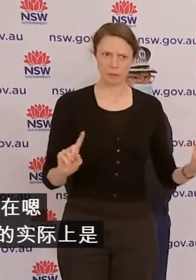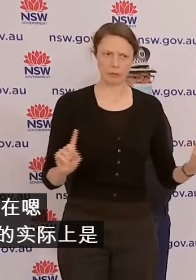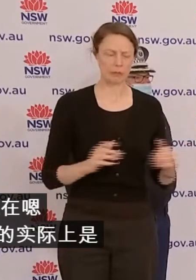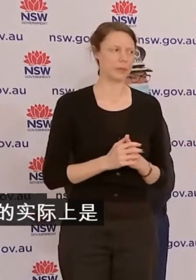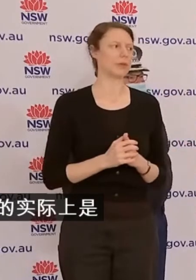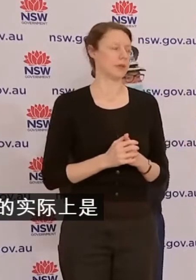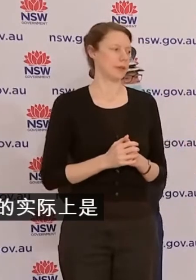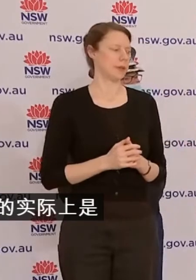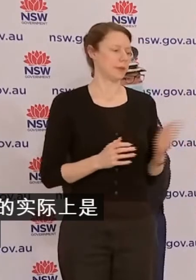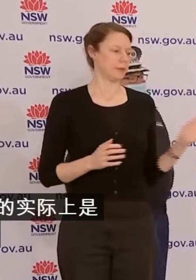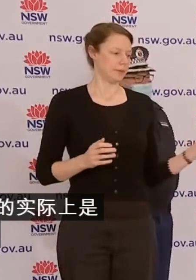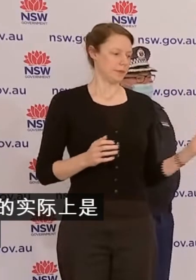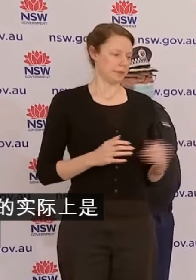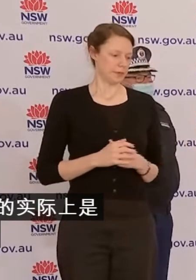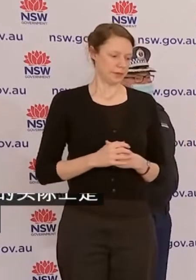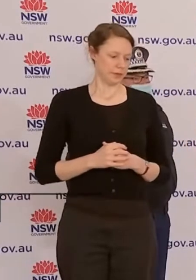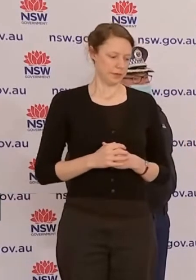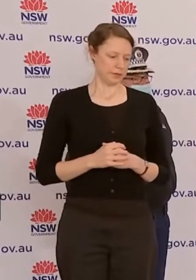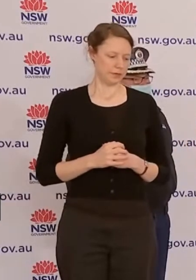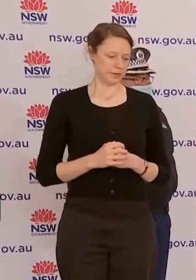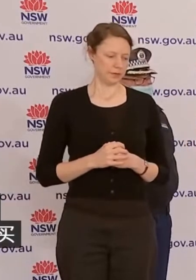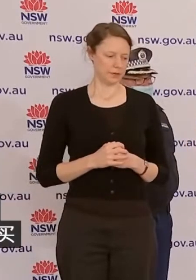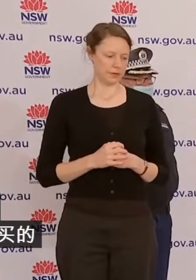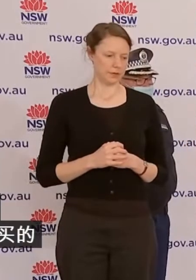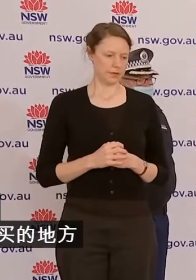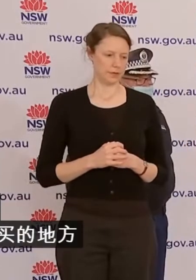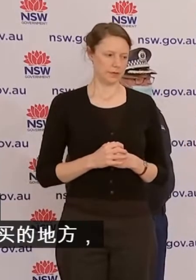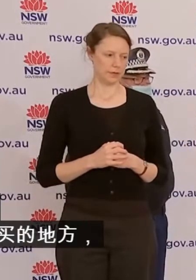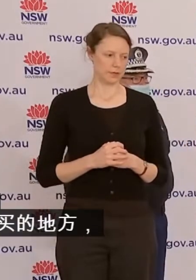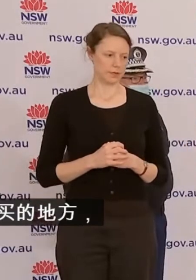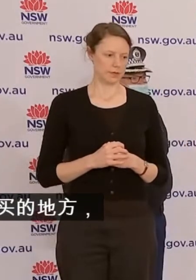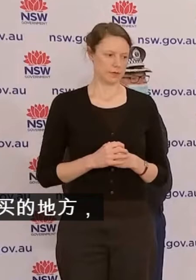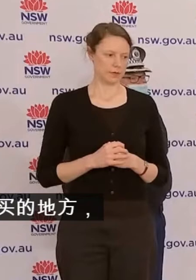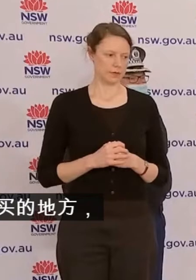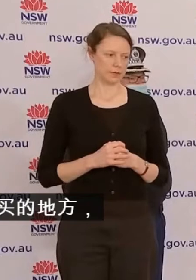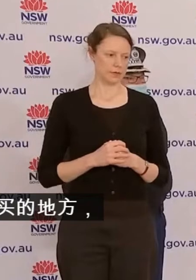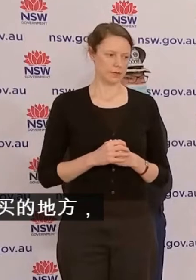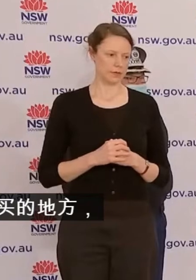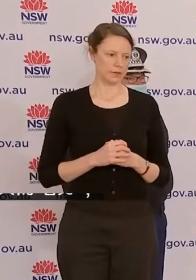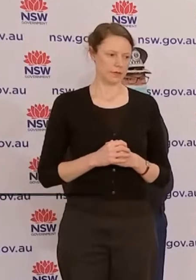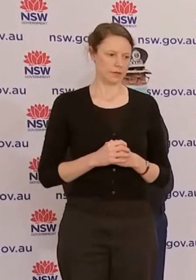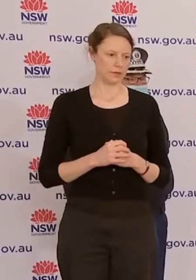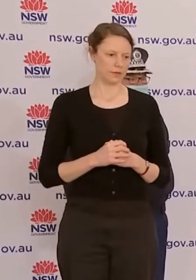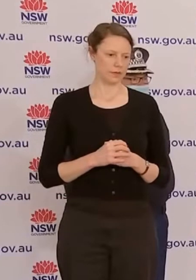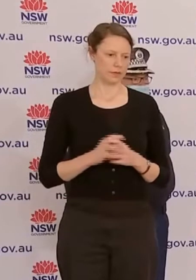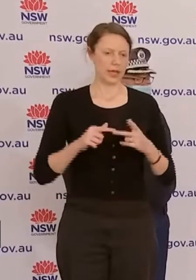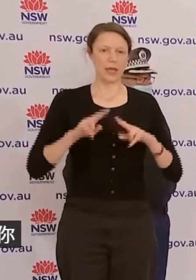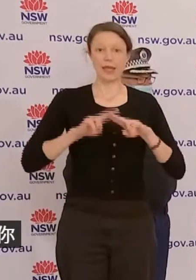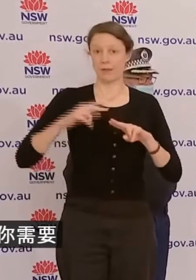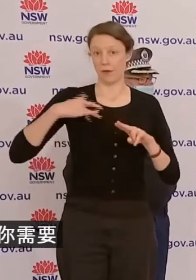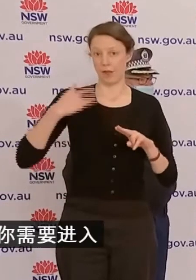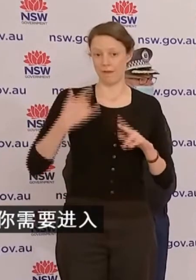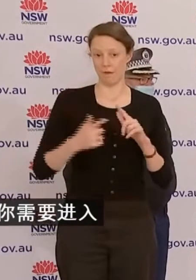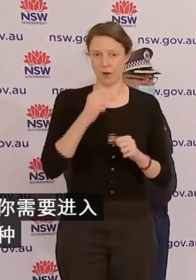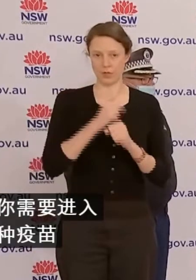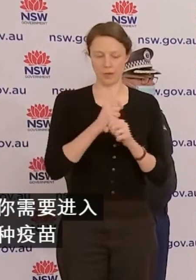is really around people coming in where you're border. Like if you live in Bowral and you need to